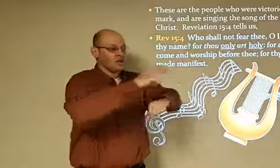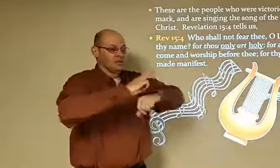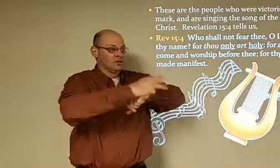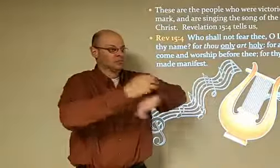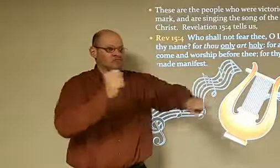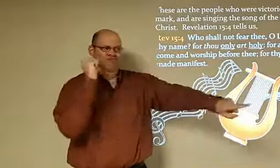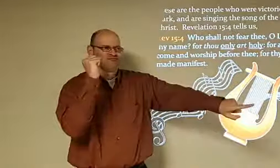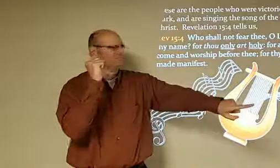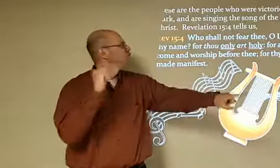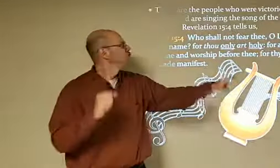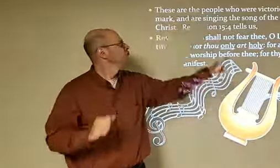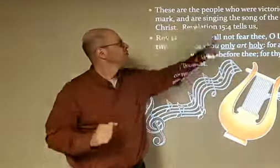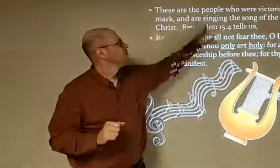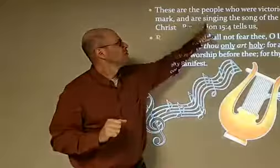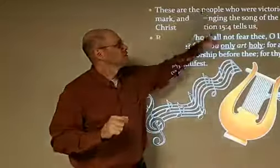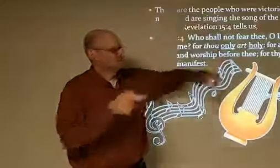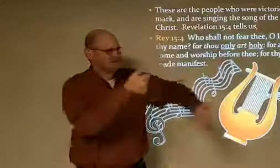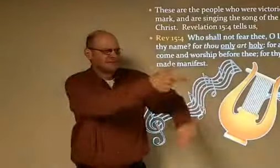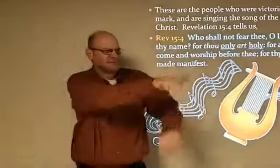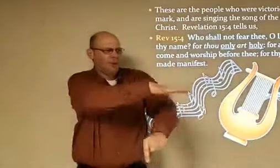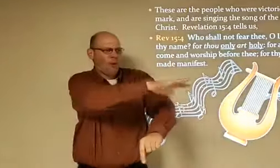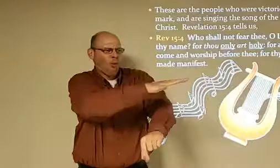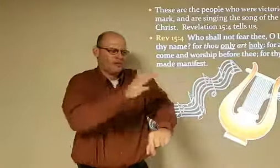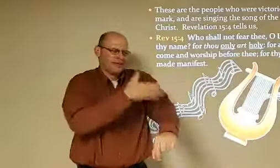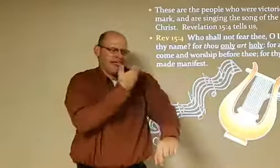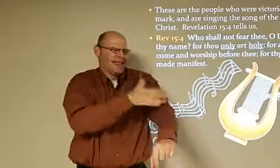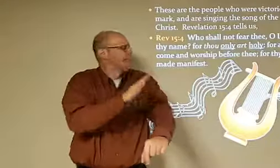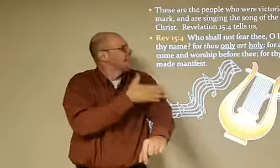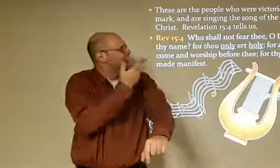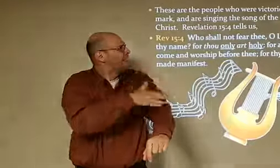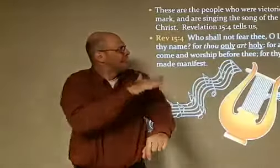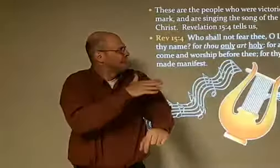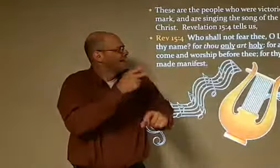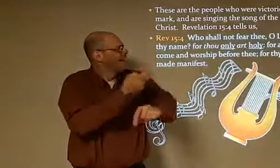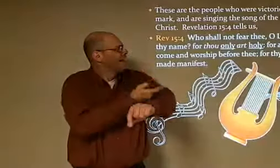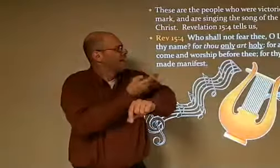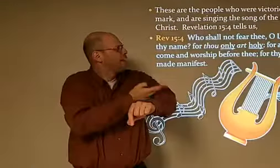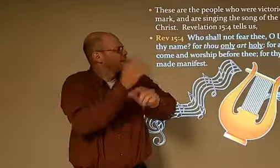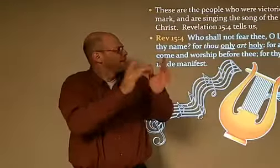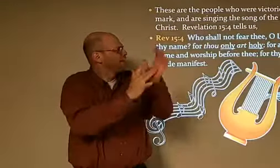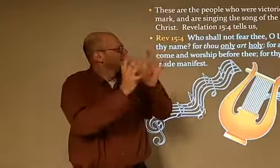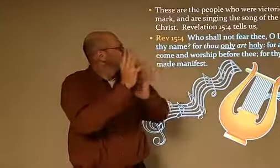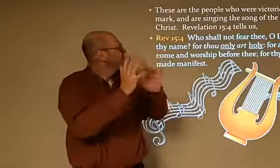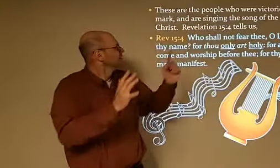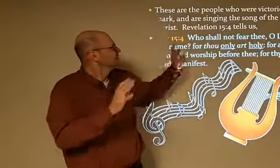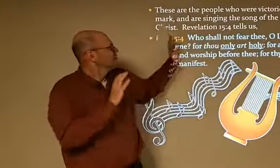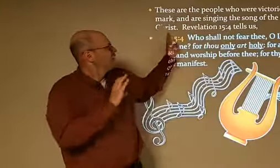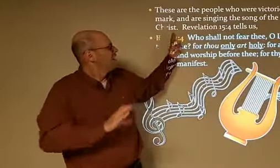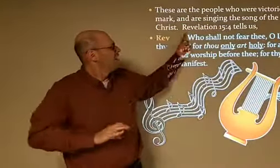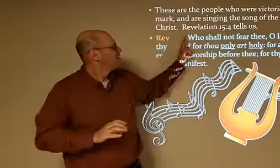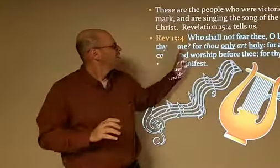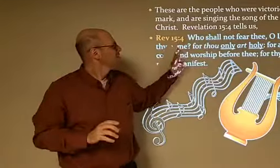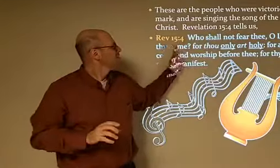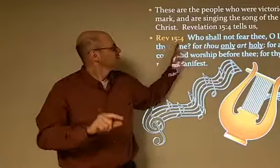They were victorious over the mark and are singing the song of the Lamb, Jesus Christ. Continuing